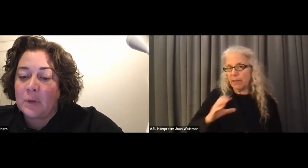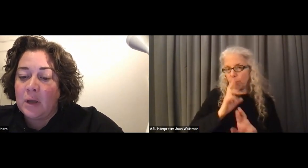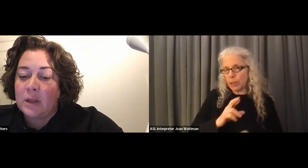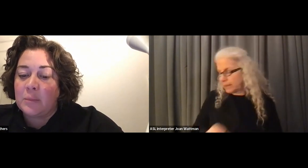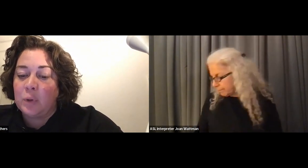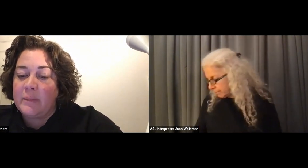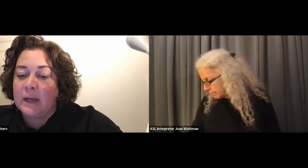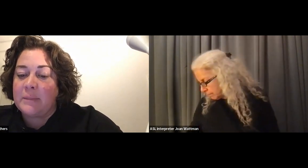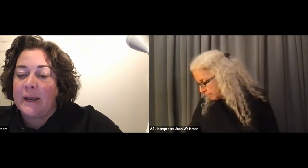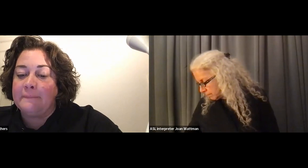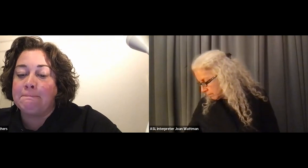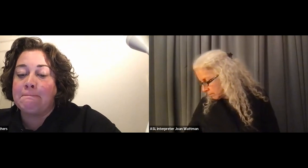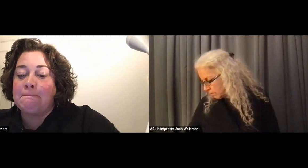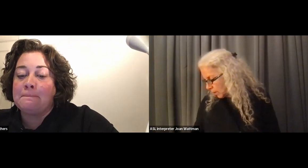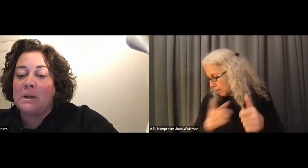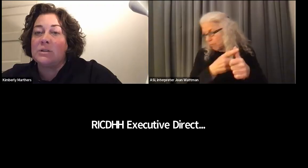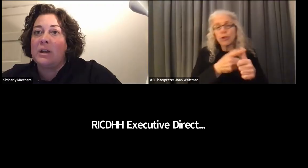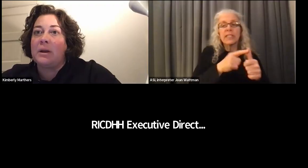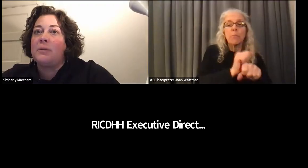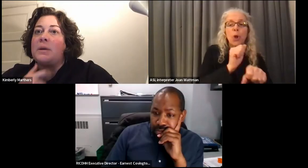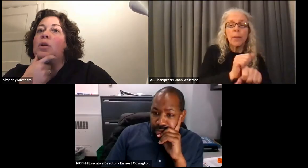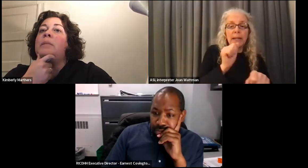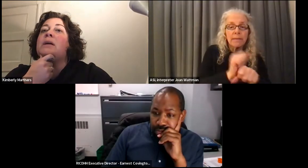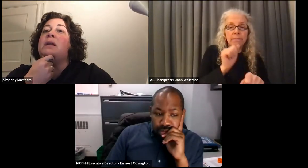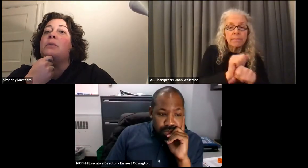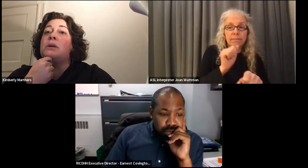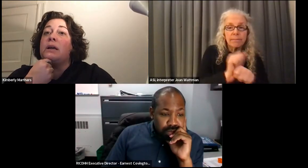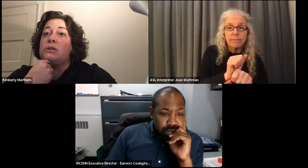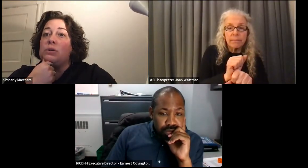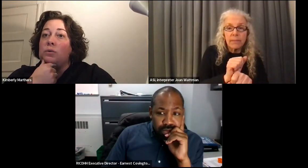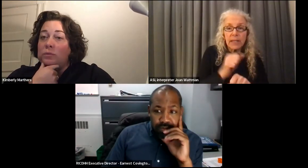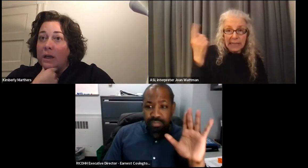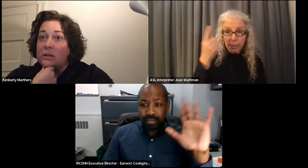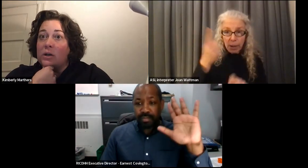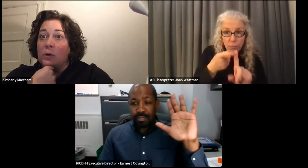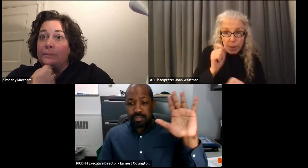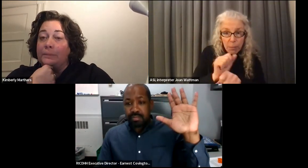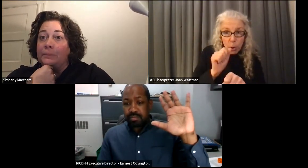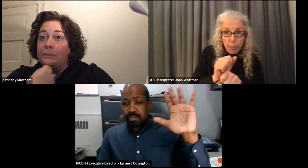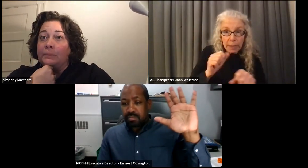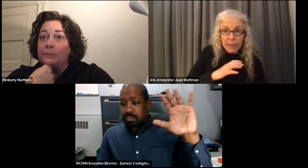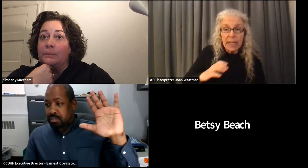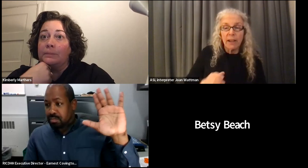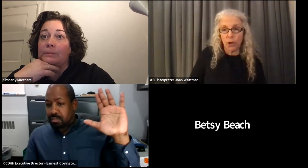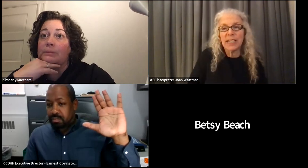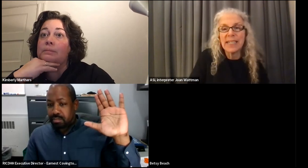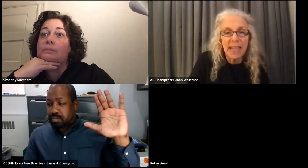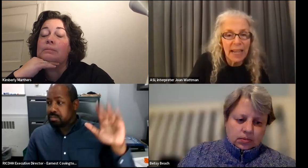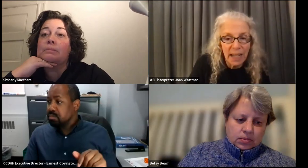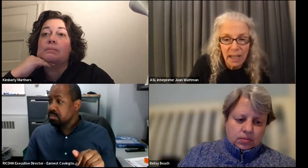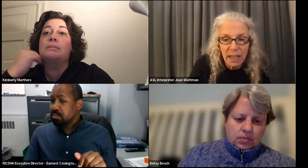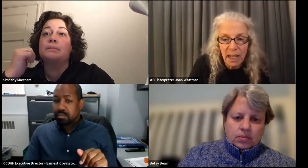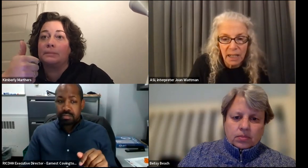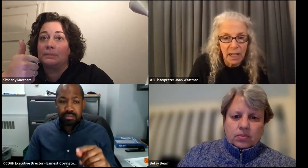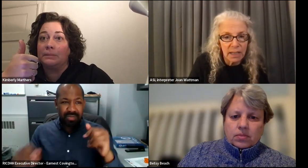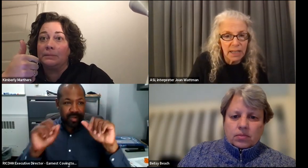The Employment Committee. Is there anybody from the Employment Committee that would like to let us know? Ernest is